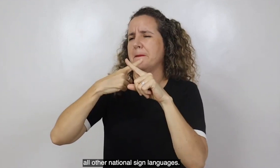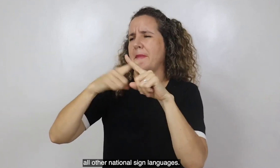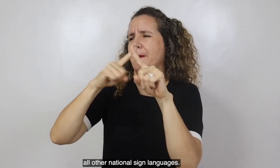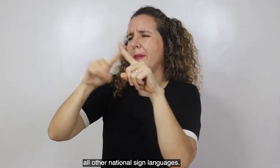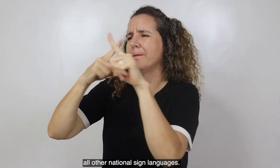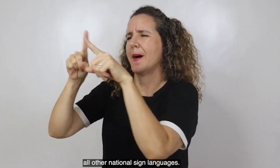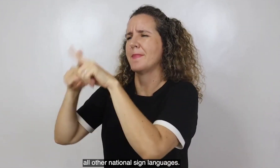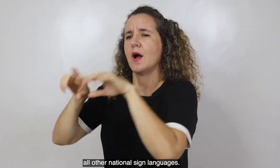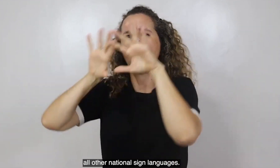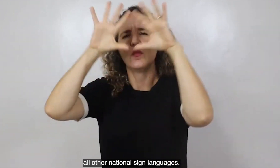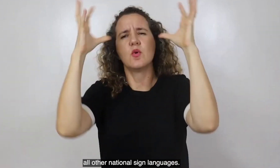national sign languages.